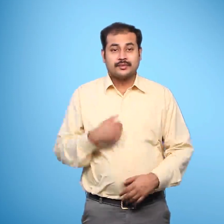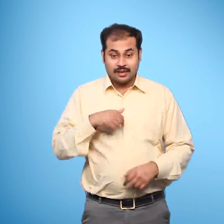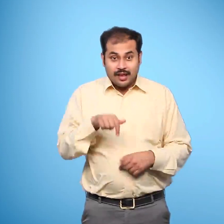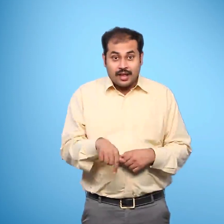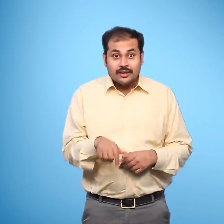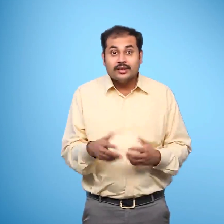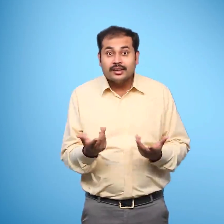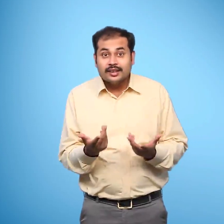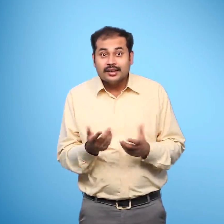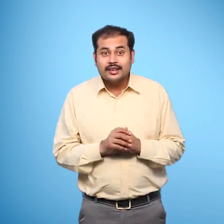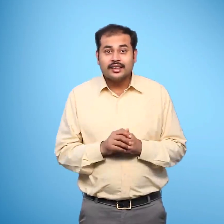This time the kangaroo,